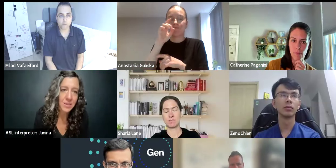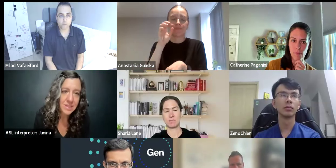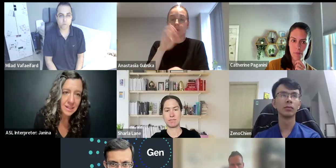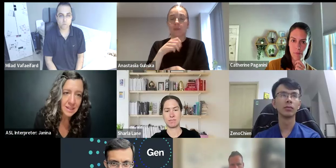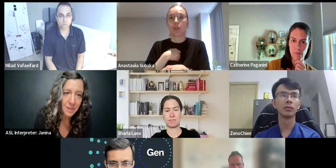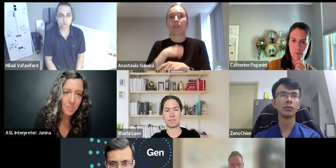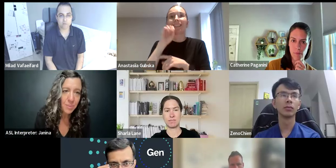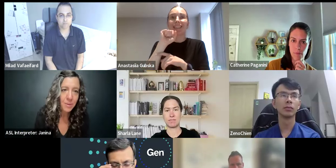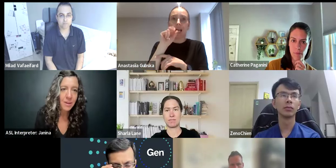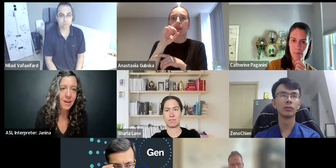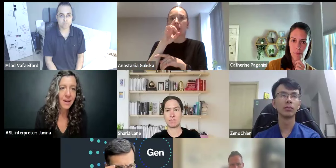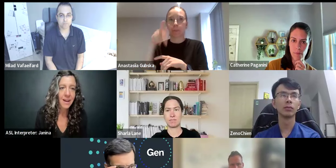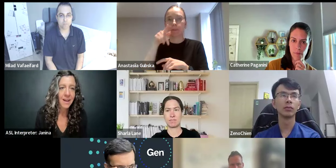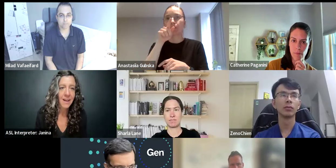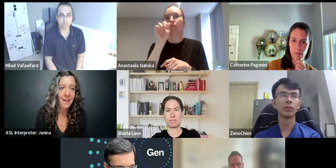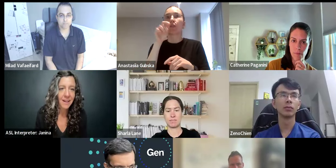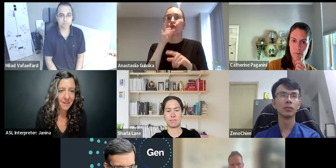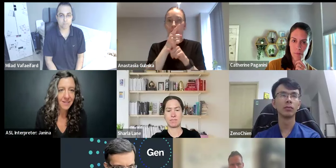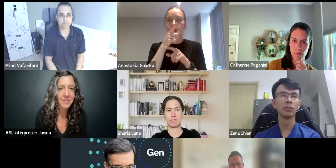Yes, thank you, Sandeep.